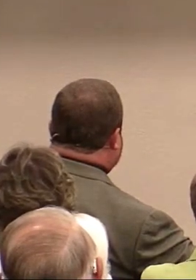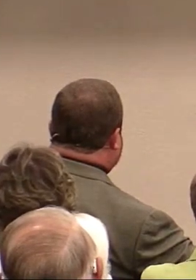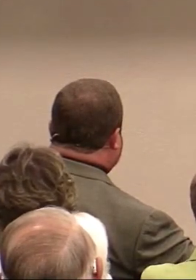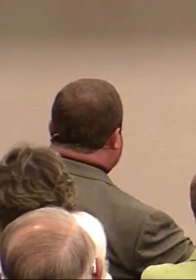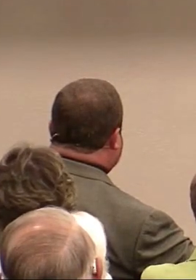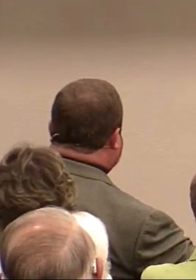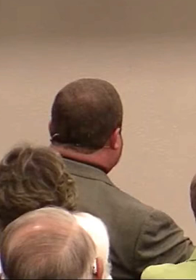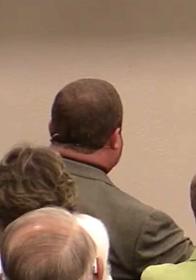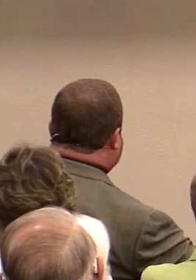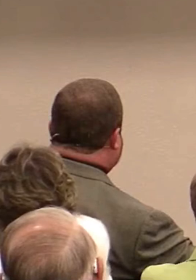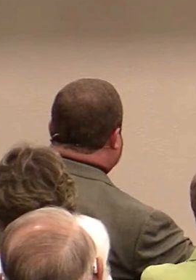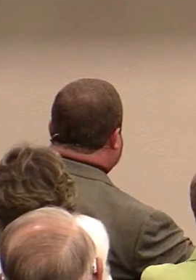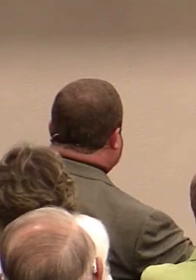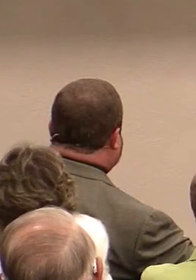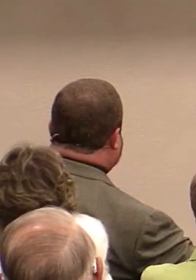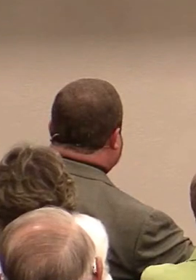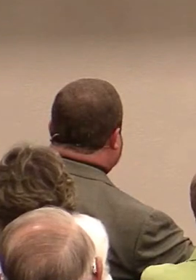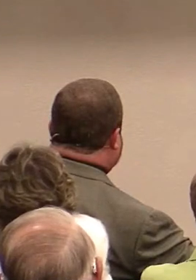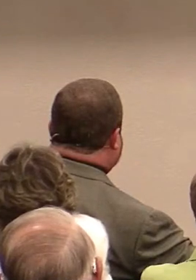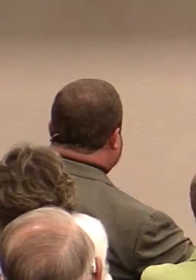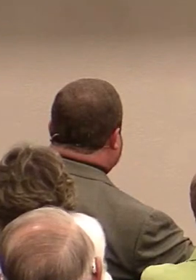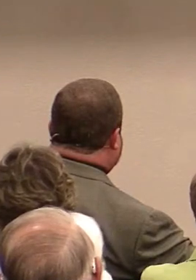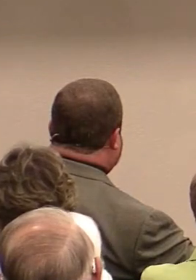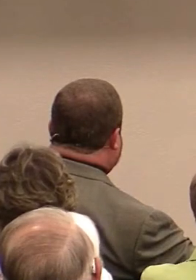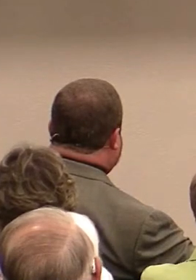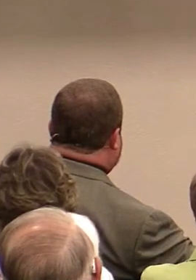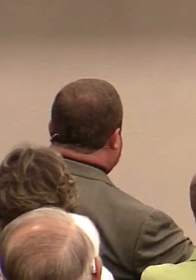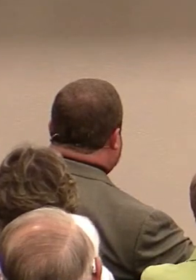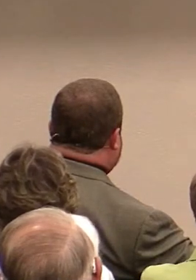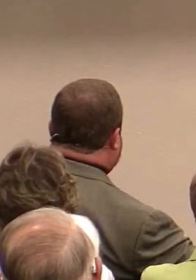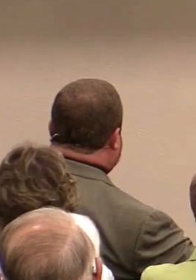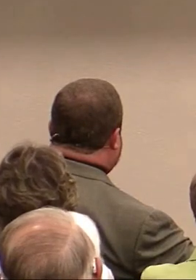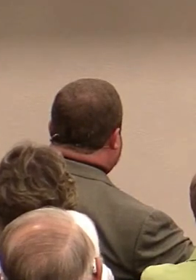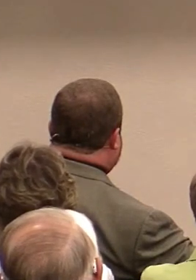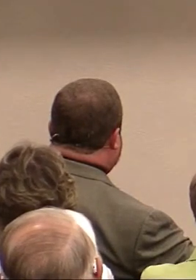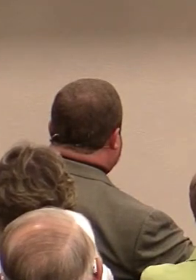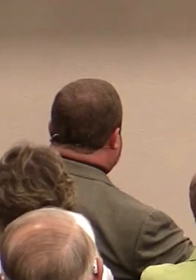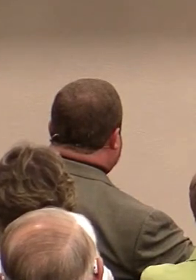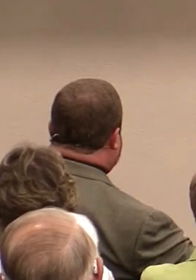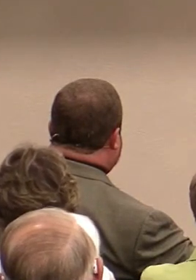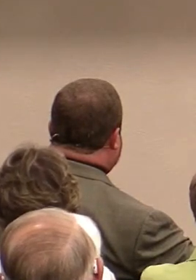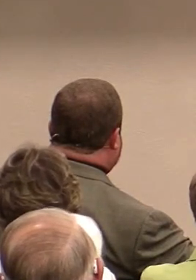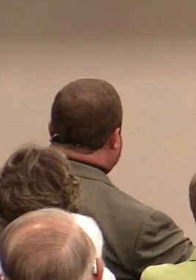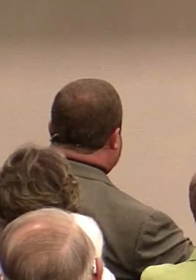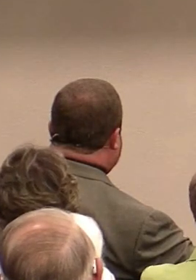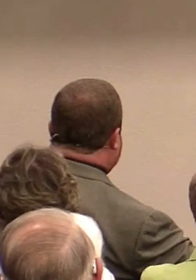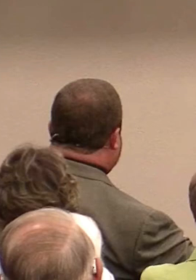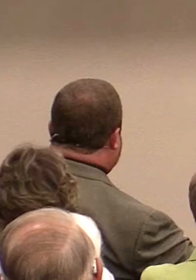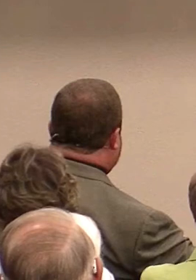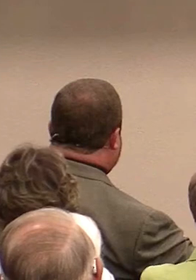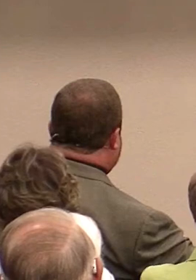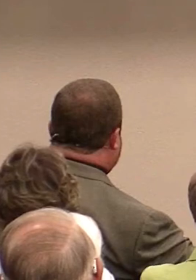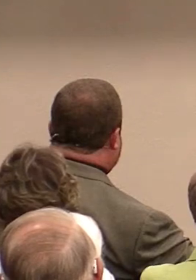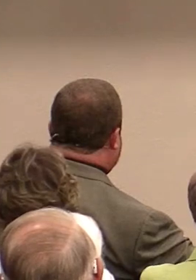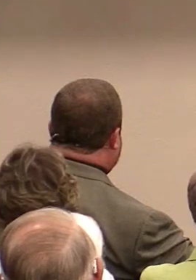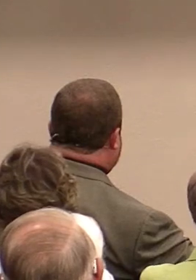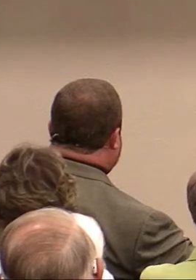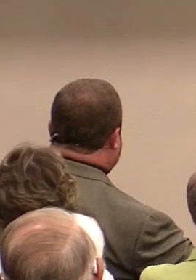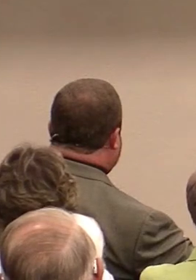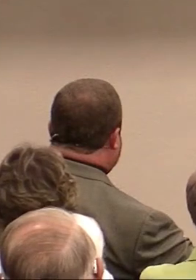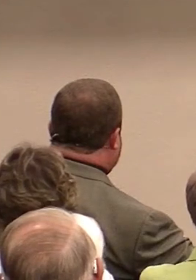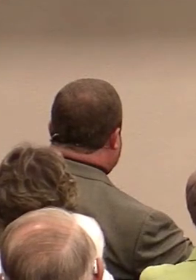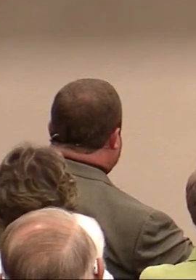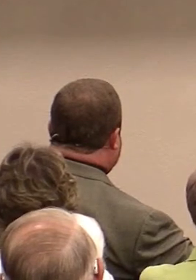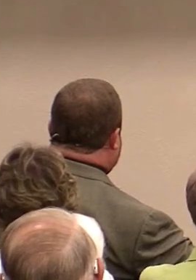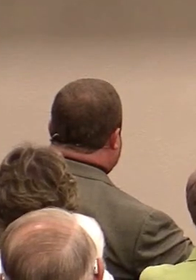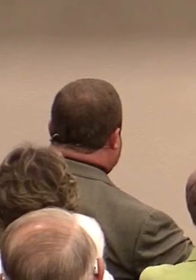his personality, his love for people, but most importantly, for his love for his God and for his dedication